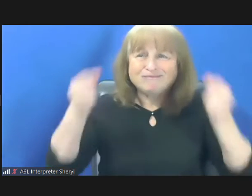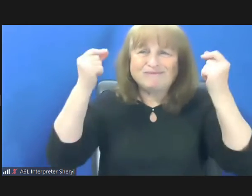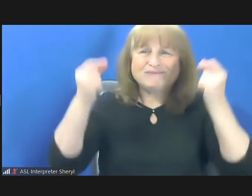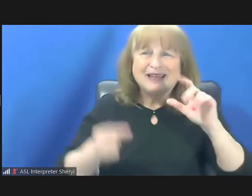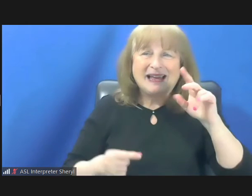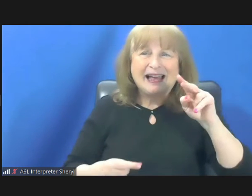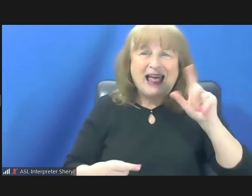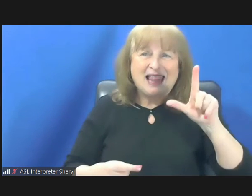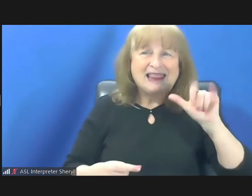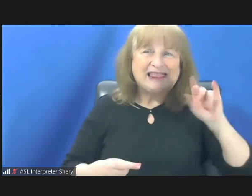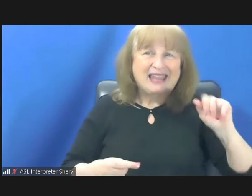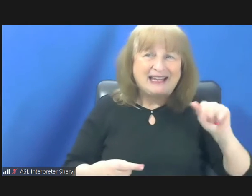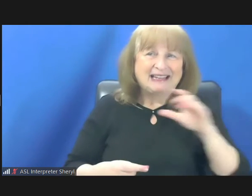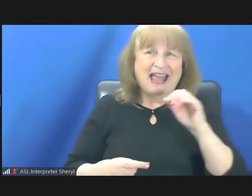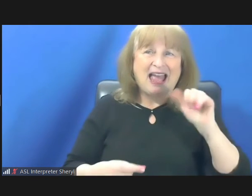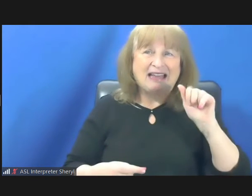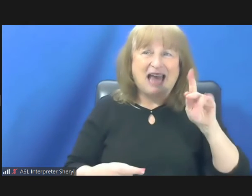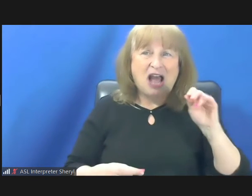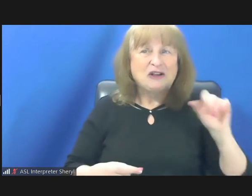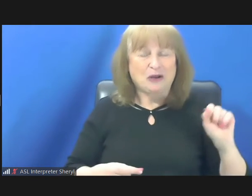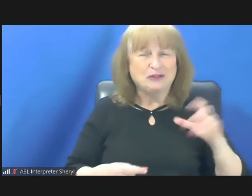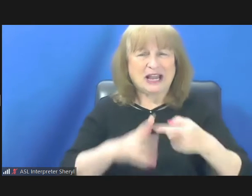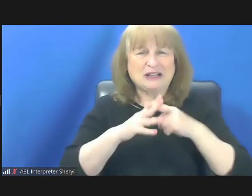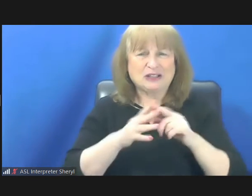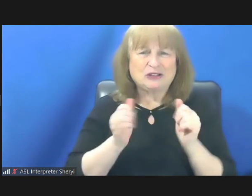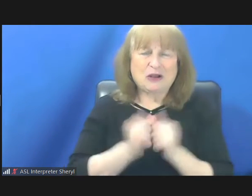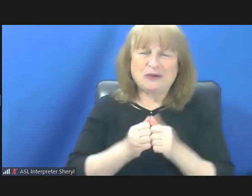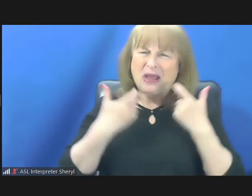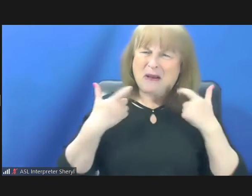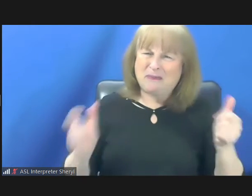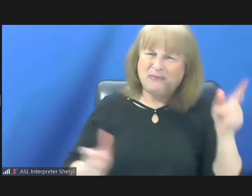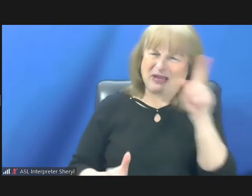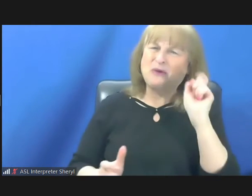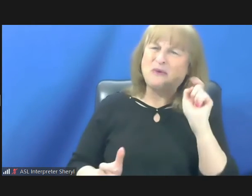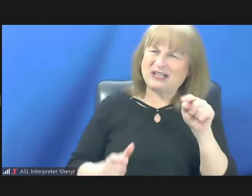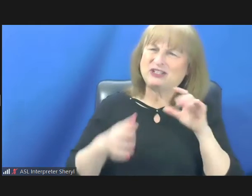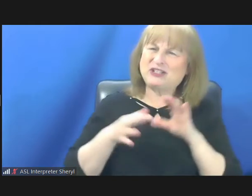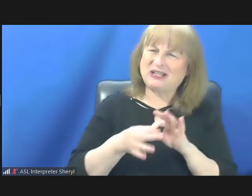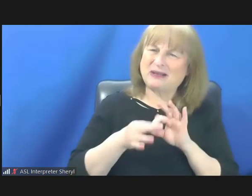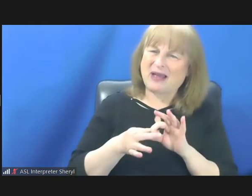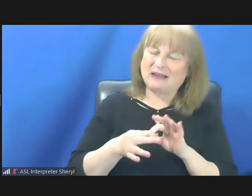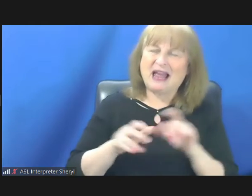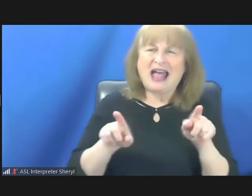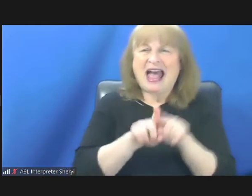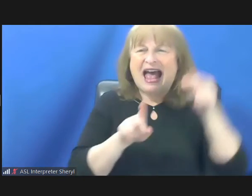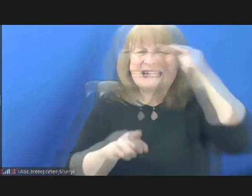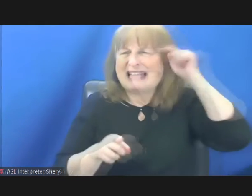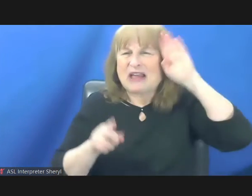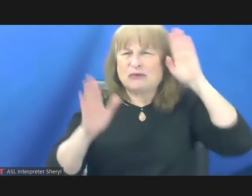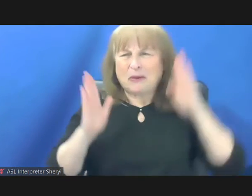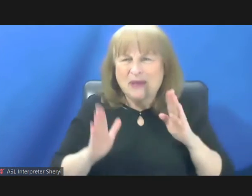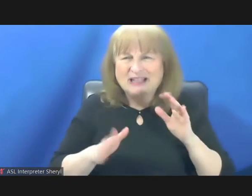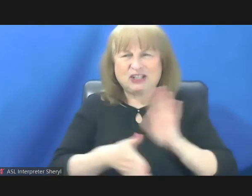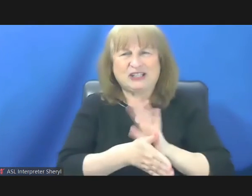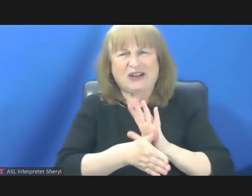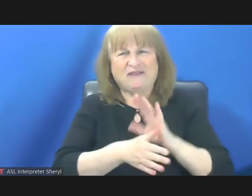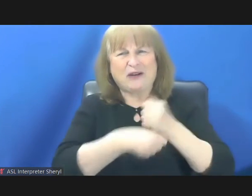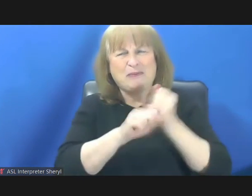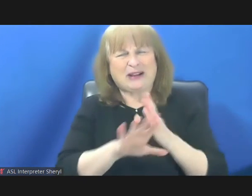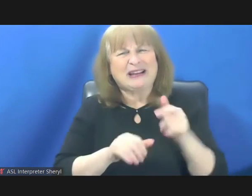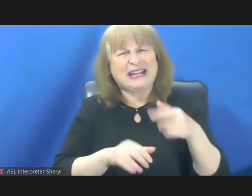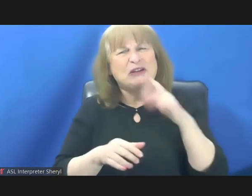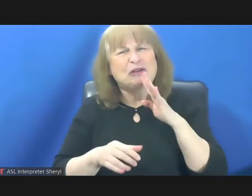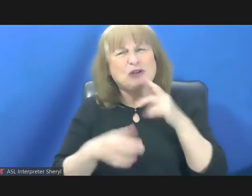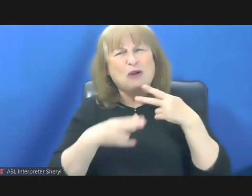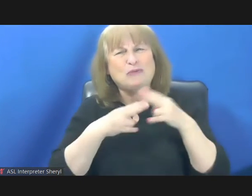Ákos, and start off with kind of a big question about, as anthropologists and filmmakers, can you talk